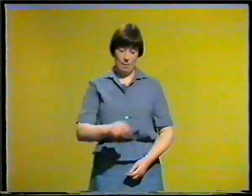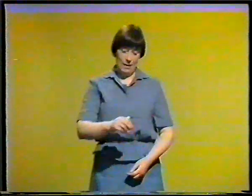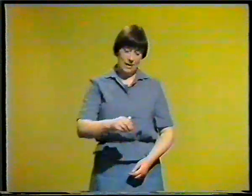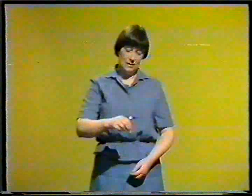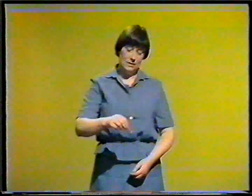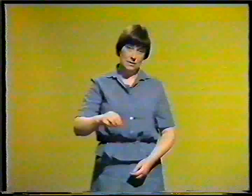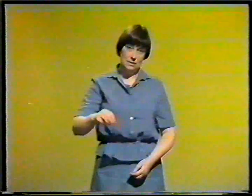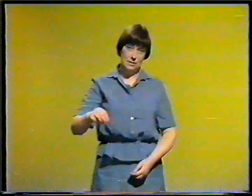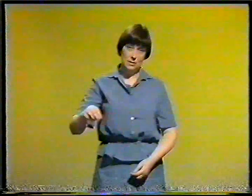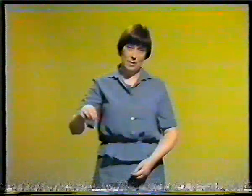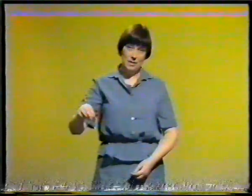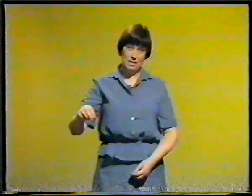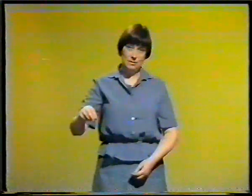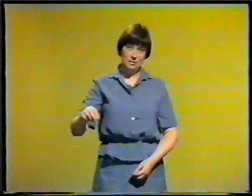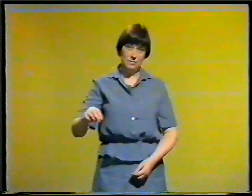Pen and pencil,